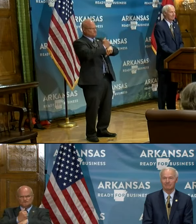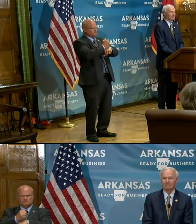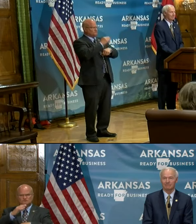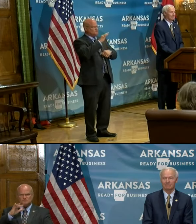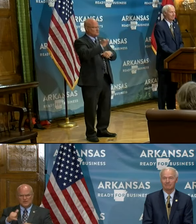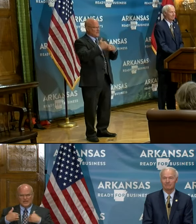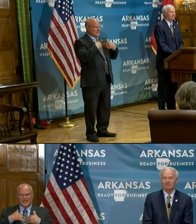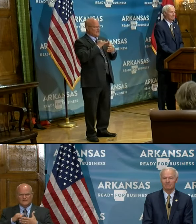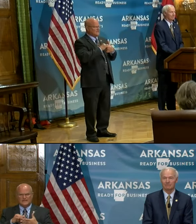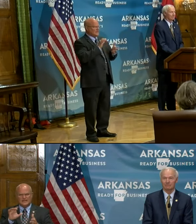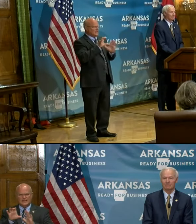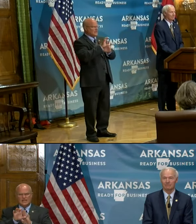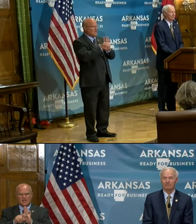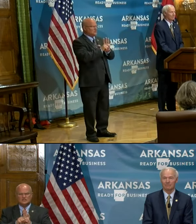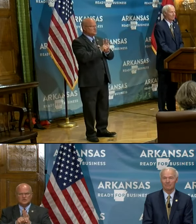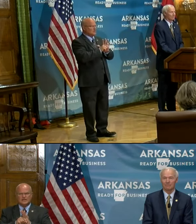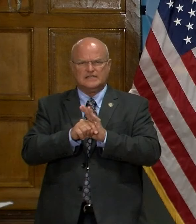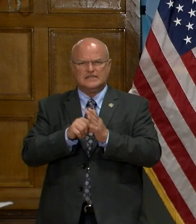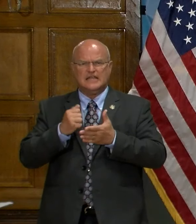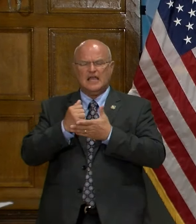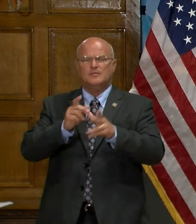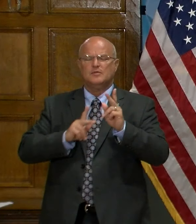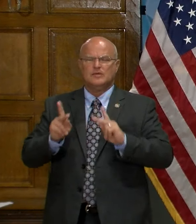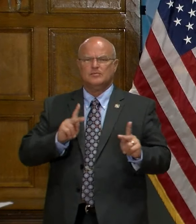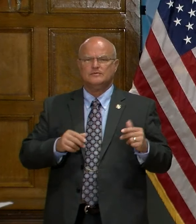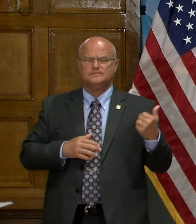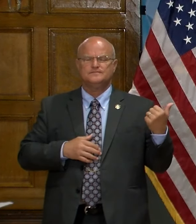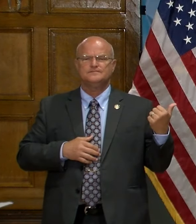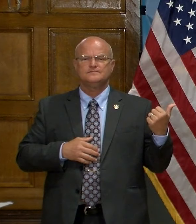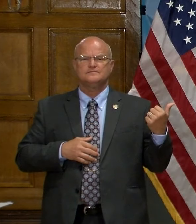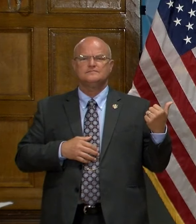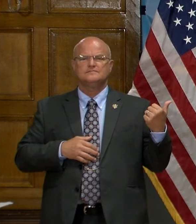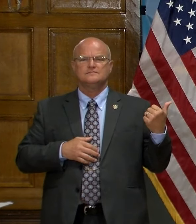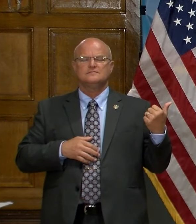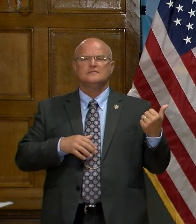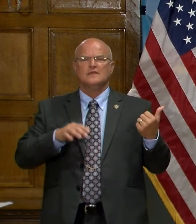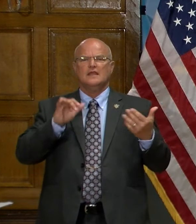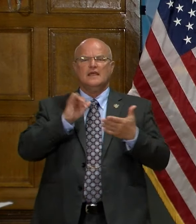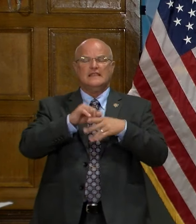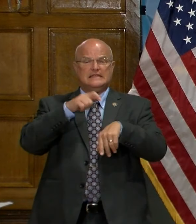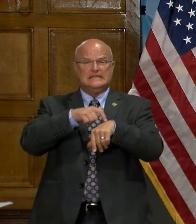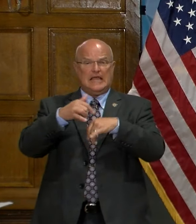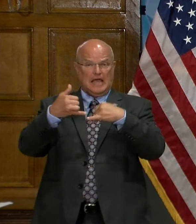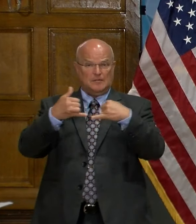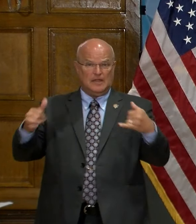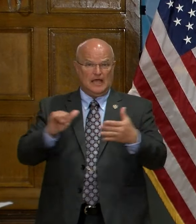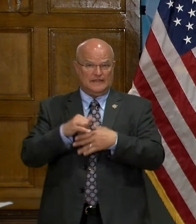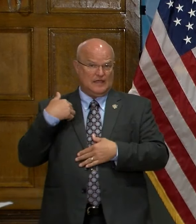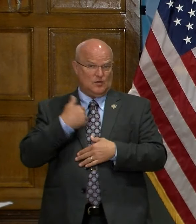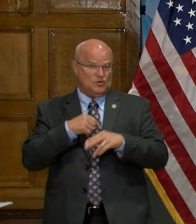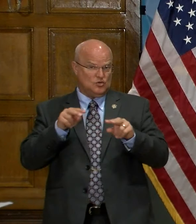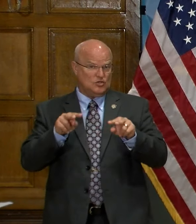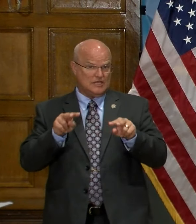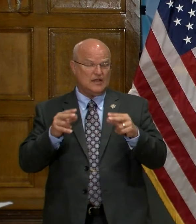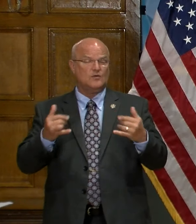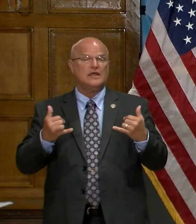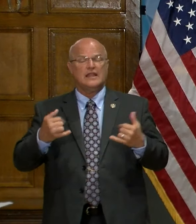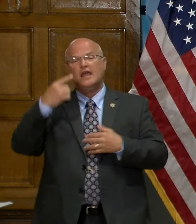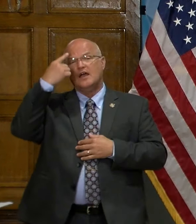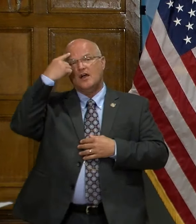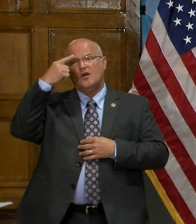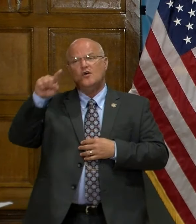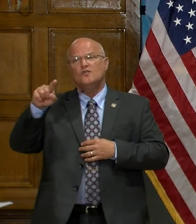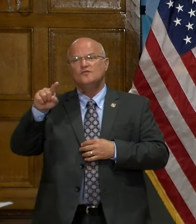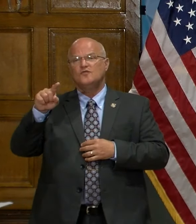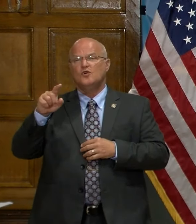by, to have that contracted out to kind of help those guys out? The timeline that we're looking at